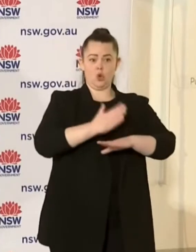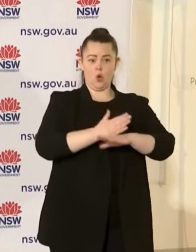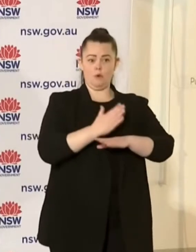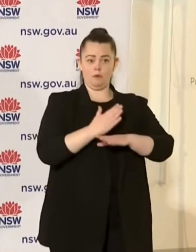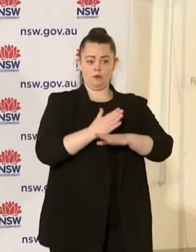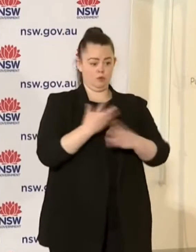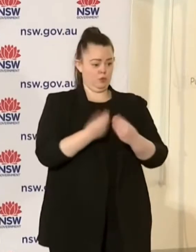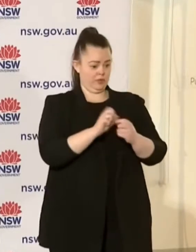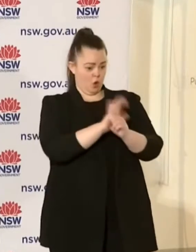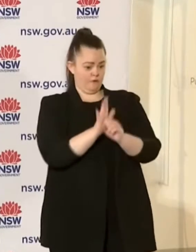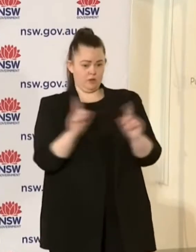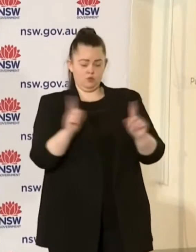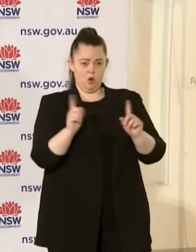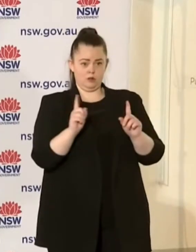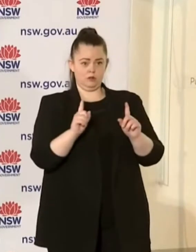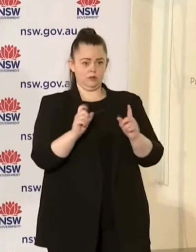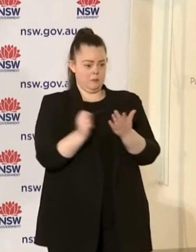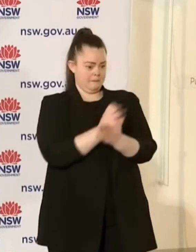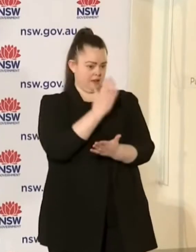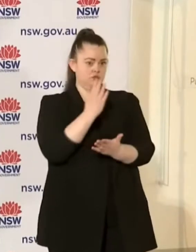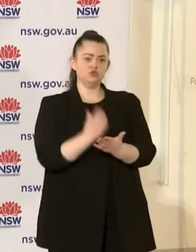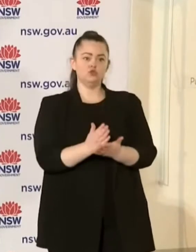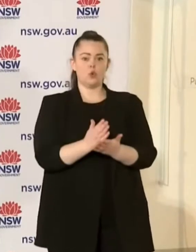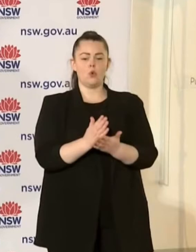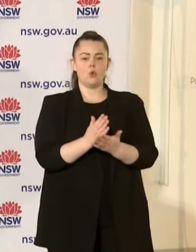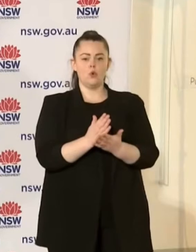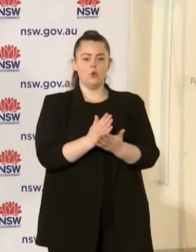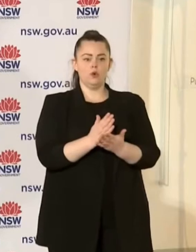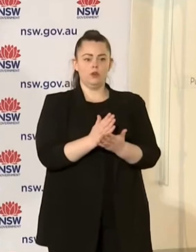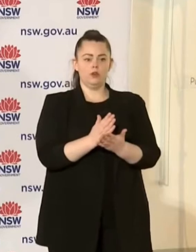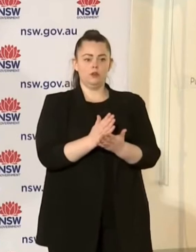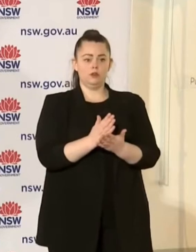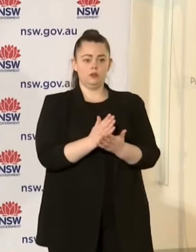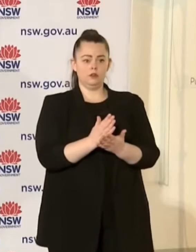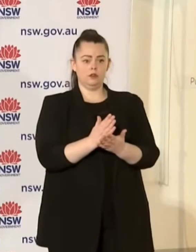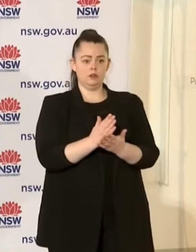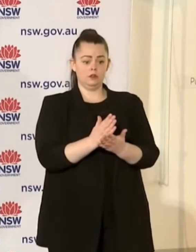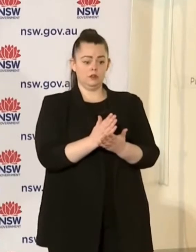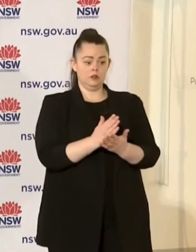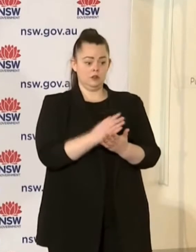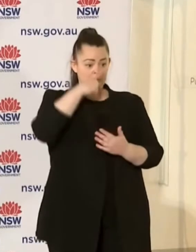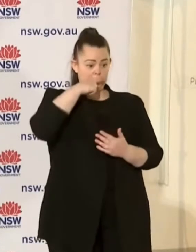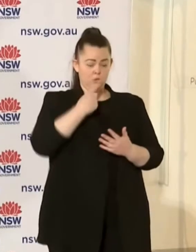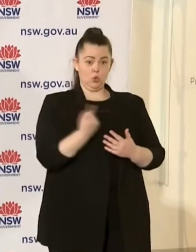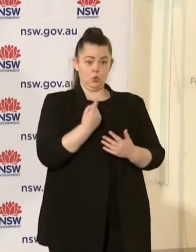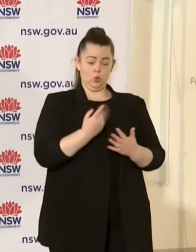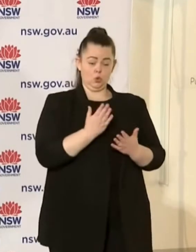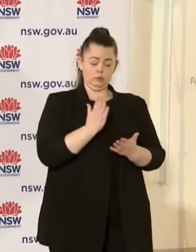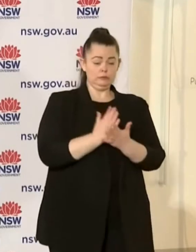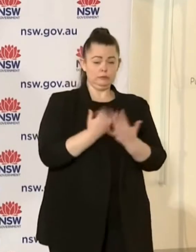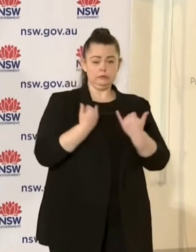been to assist in the even distribution of critically ill patients across our hospital